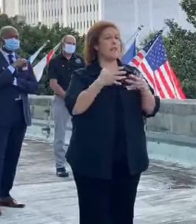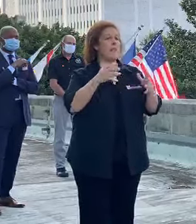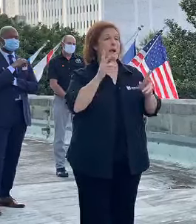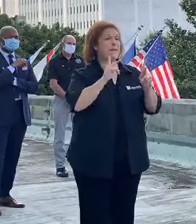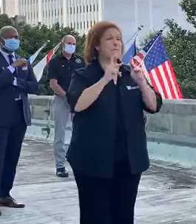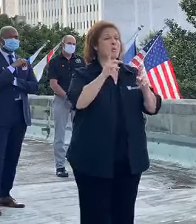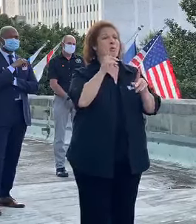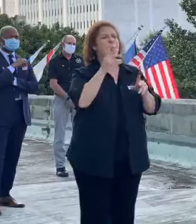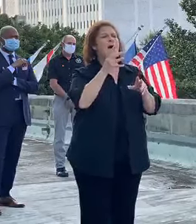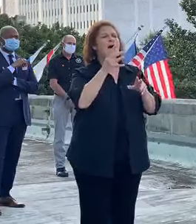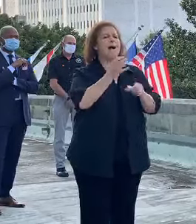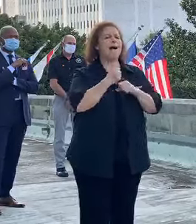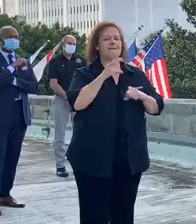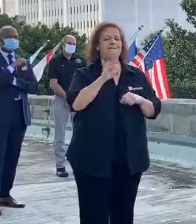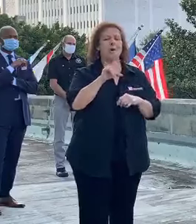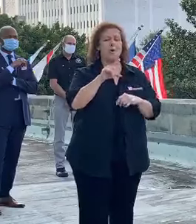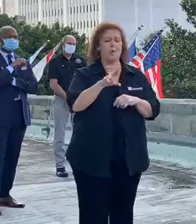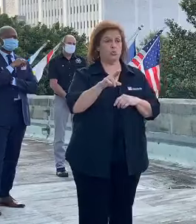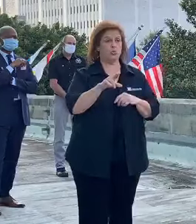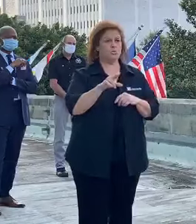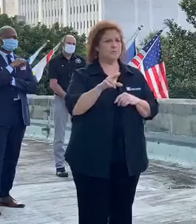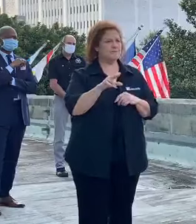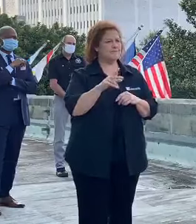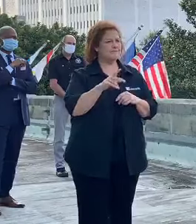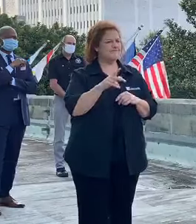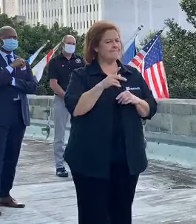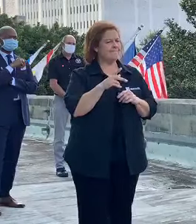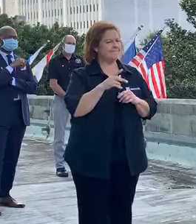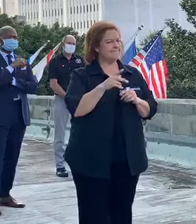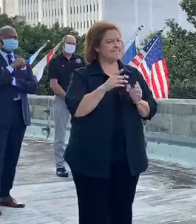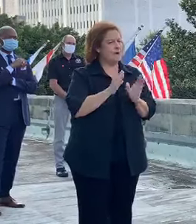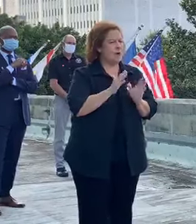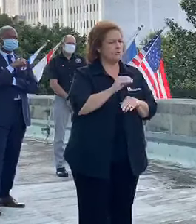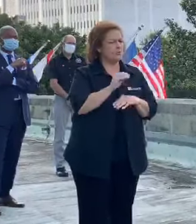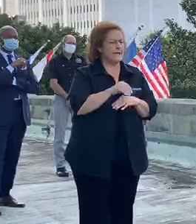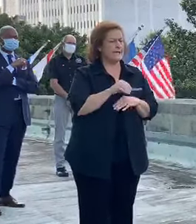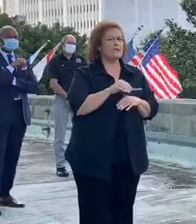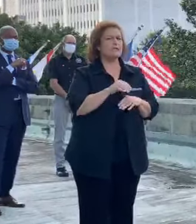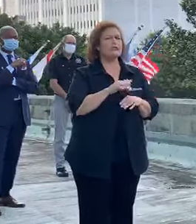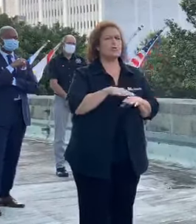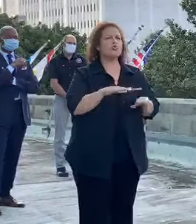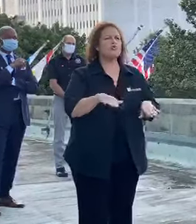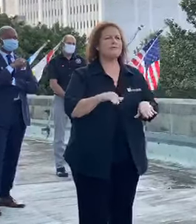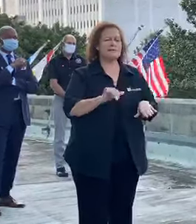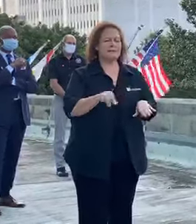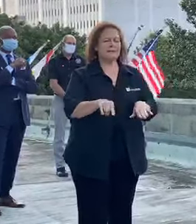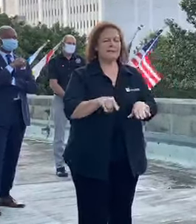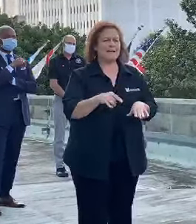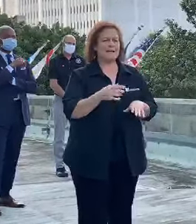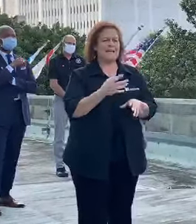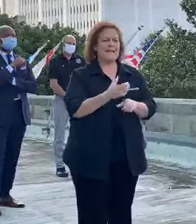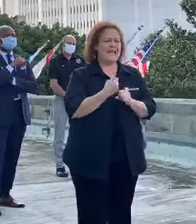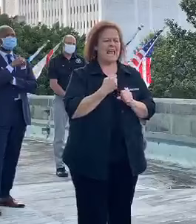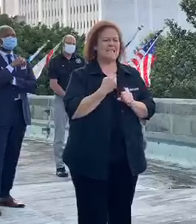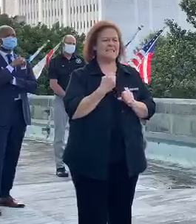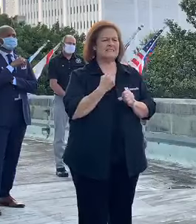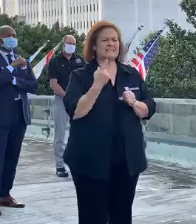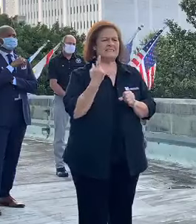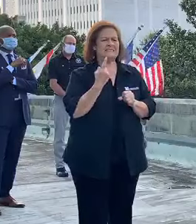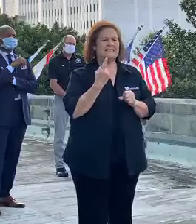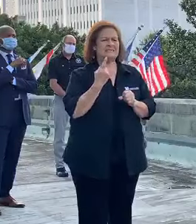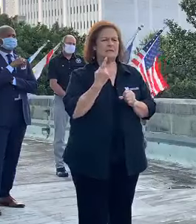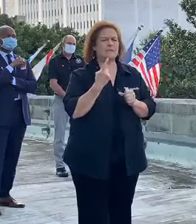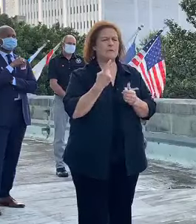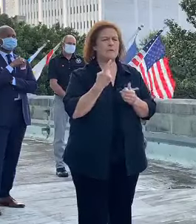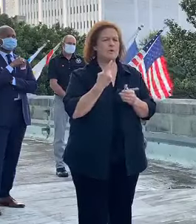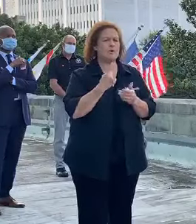that get the flu, a very, very, very small number of them, and sometimes it's children, get a strange inflammatory process weeks